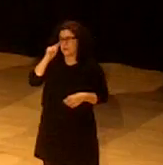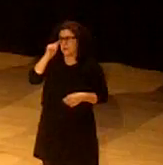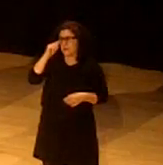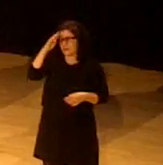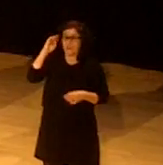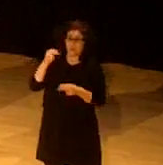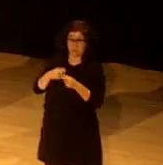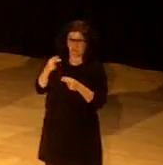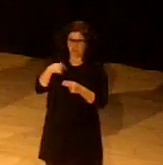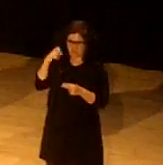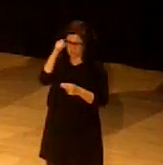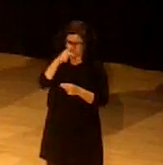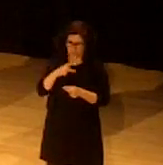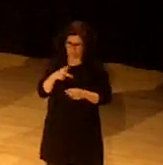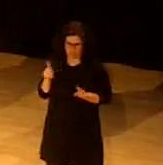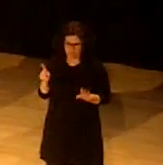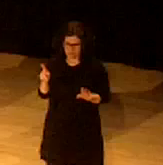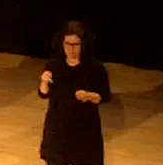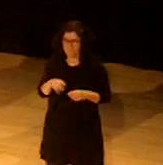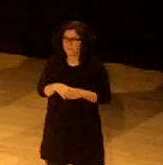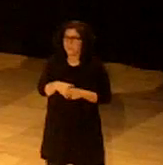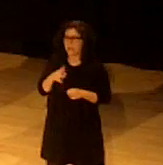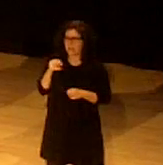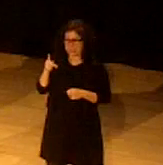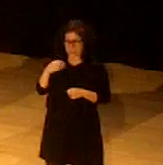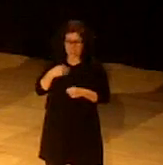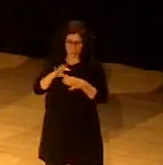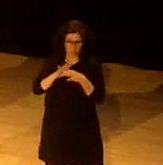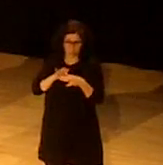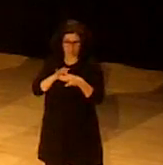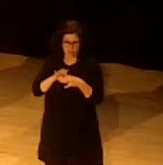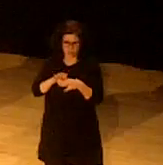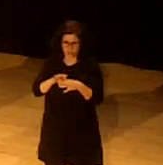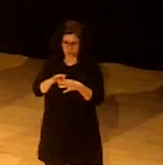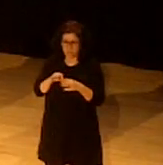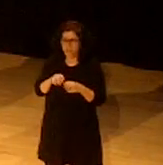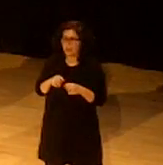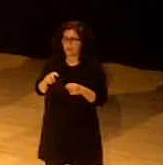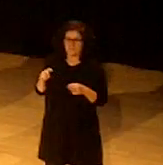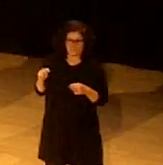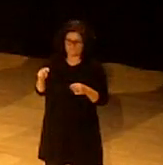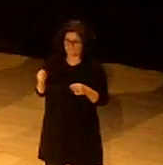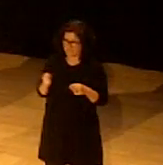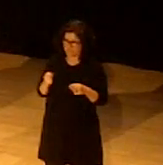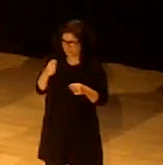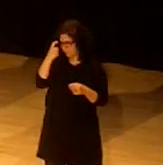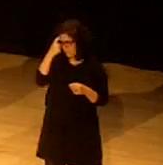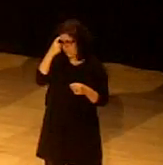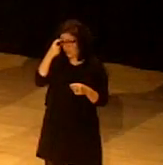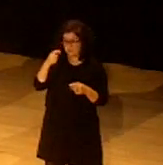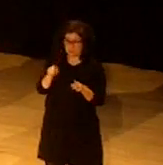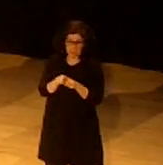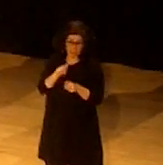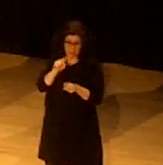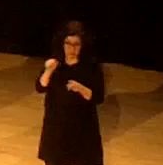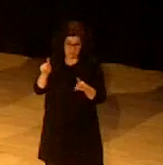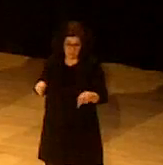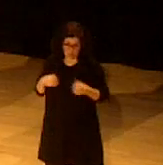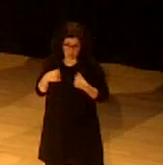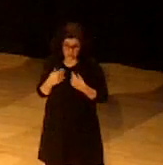first mentioned that he had schizophrenia and he was having this relationship, immediately in my mind, even as a disabled